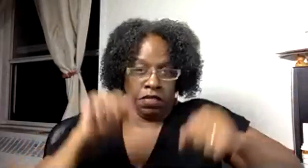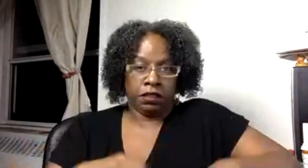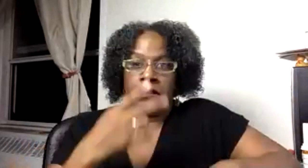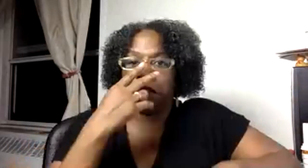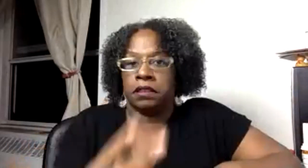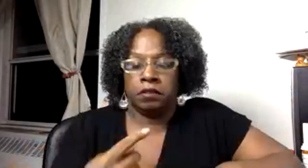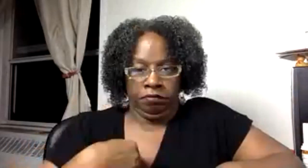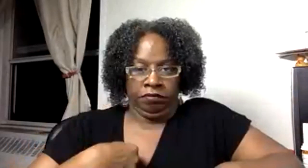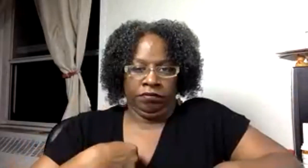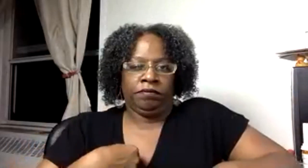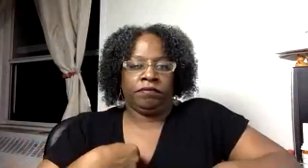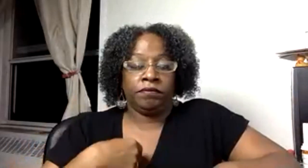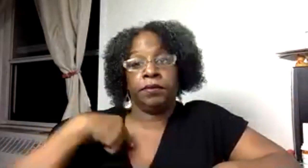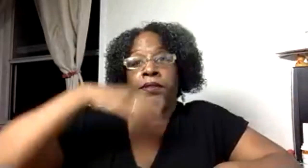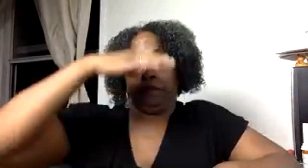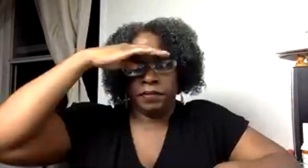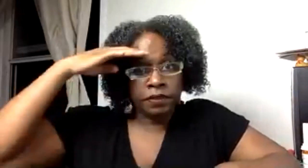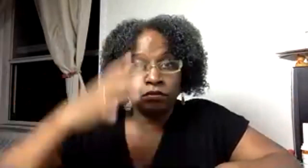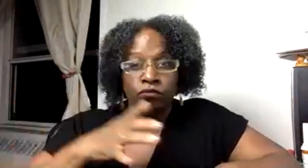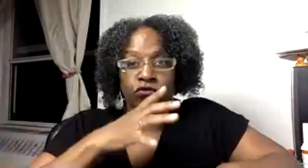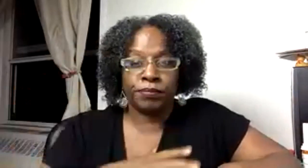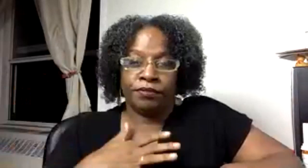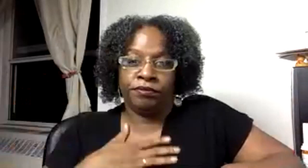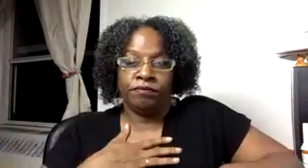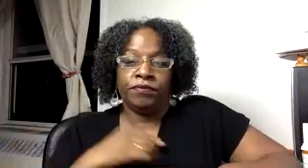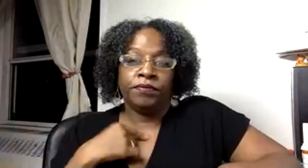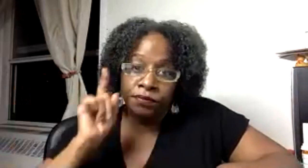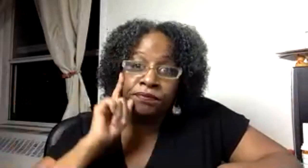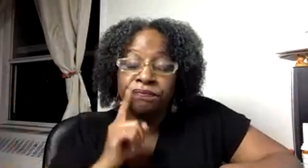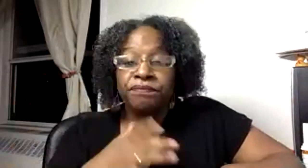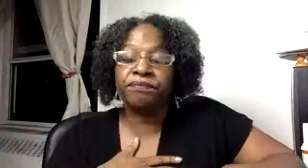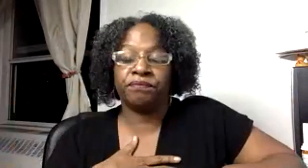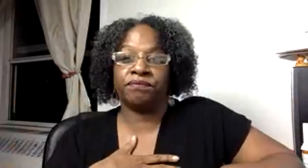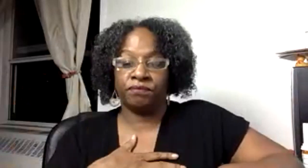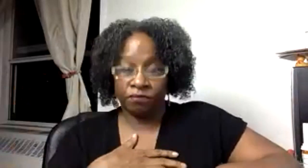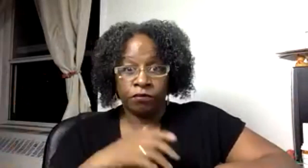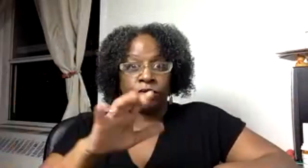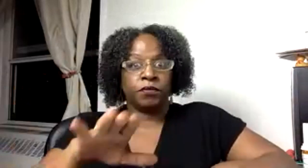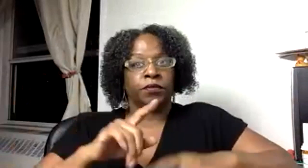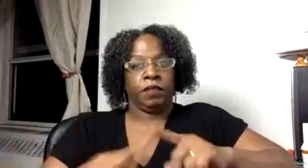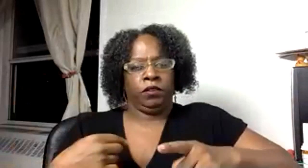know, at least for myself, being a Black woman, being deaf,